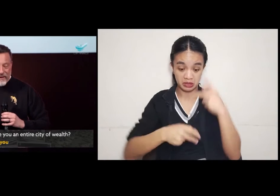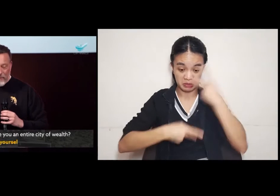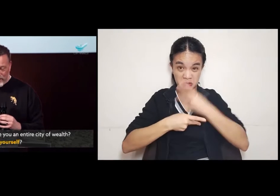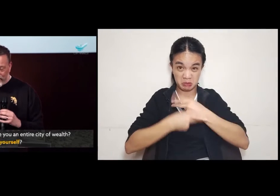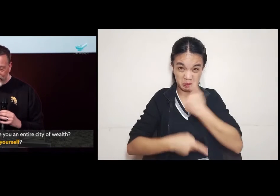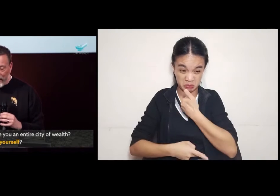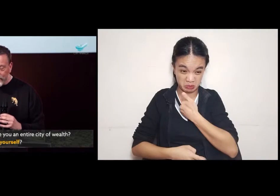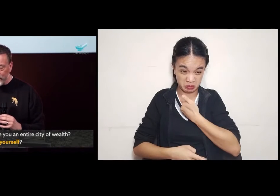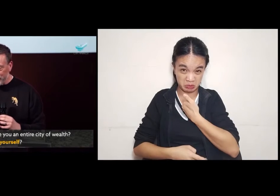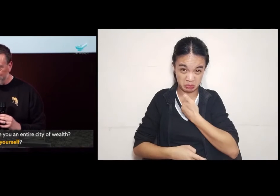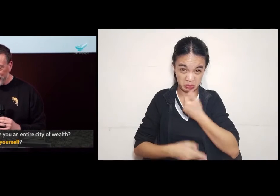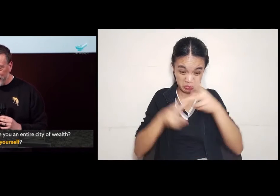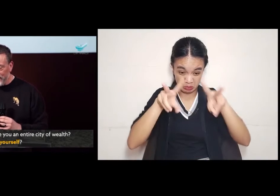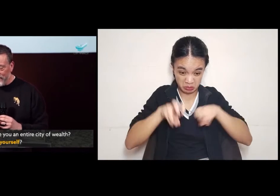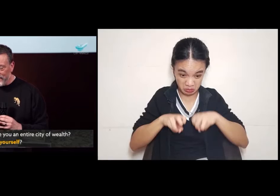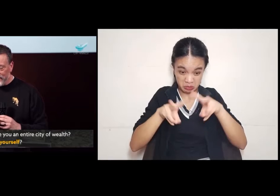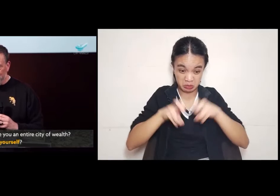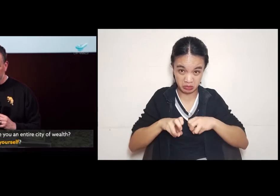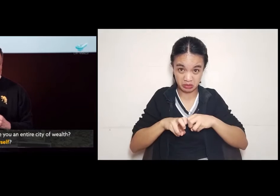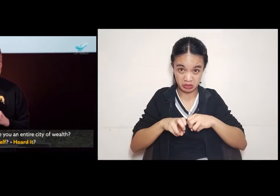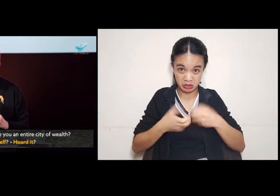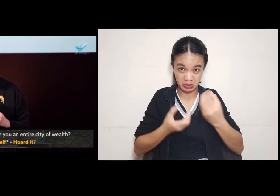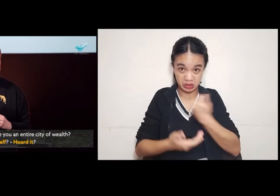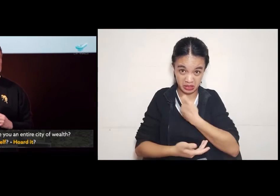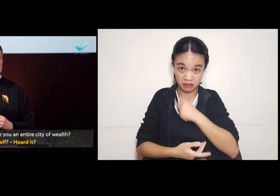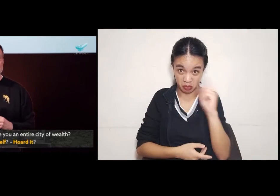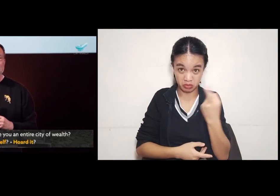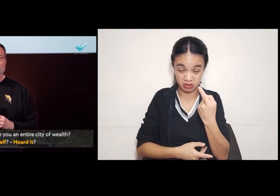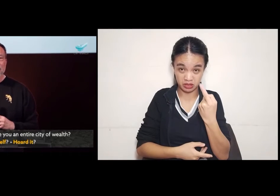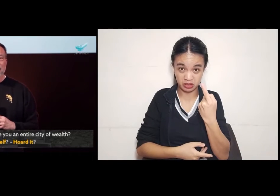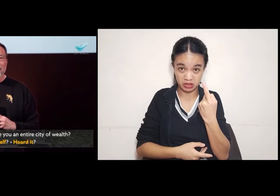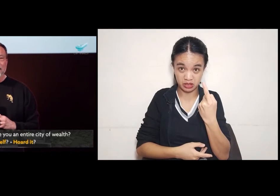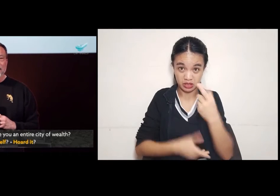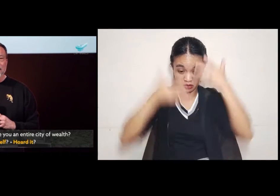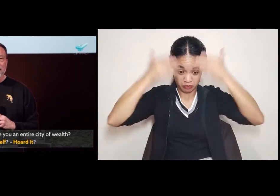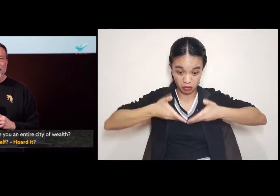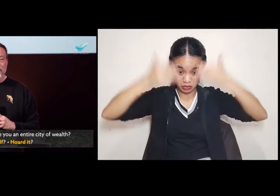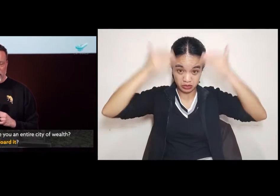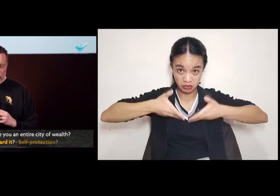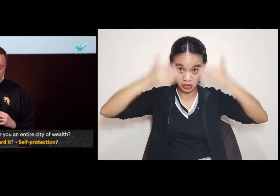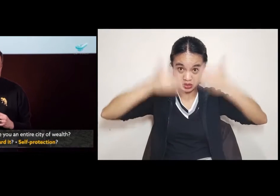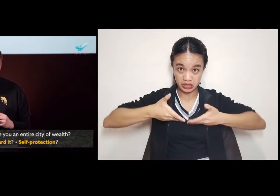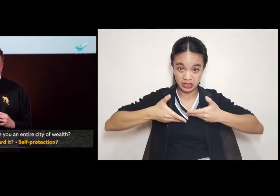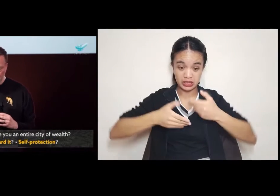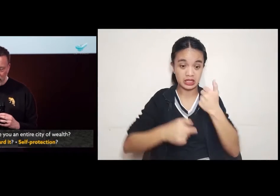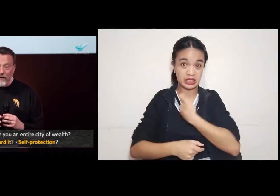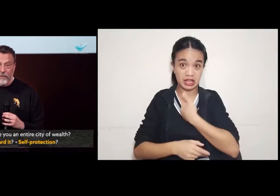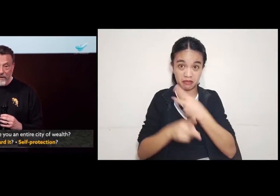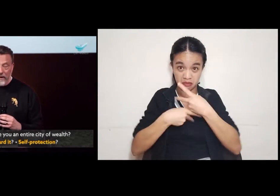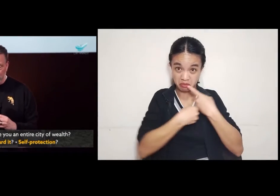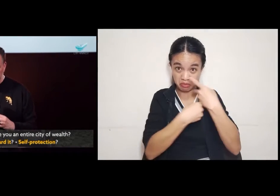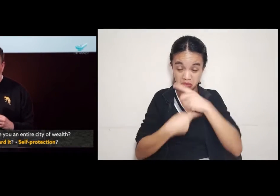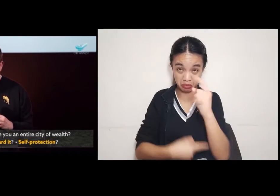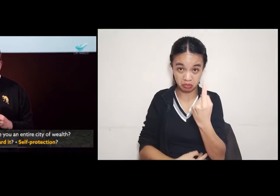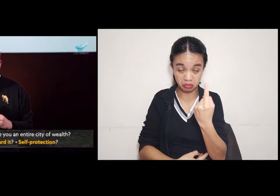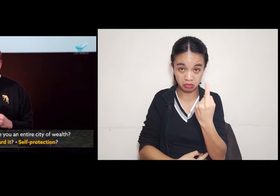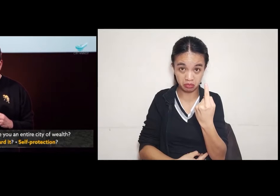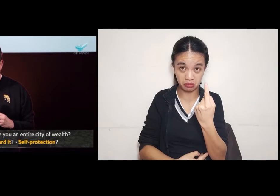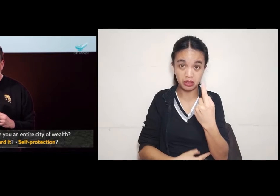Would you keep it to yourself? Would you hoard it? Would you just focus on